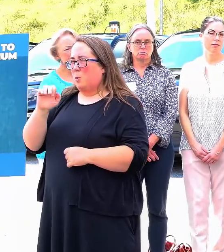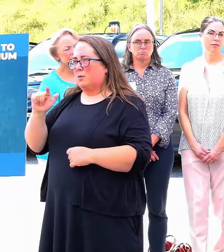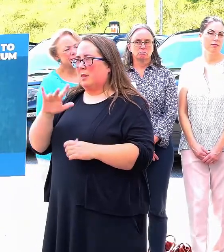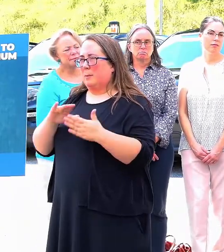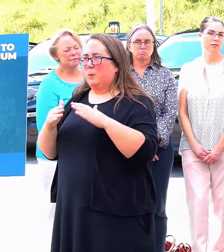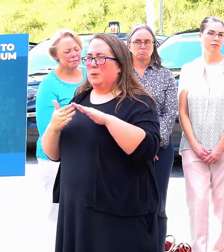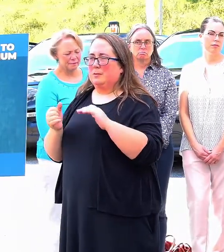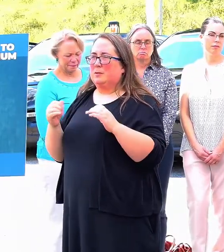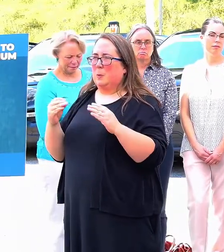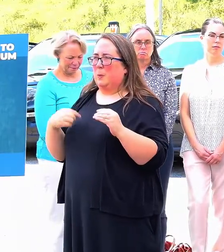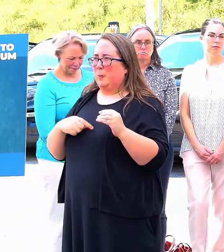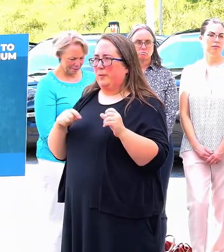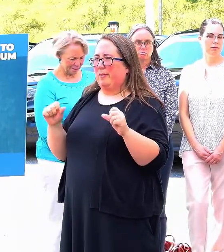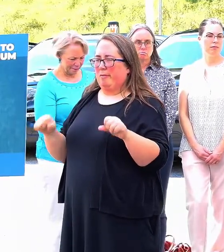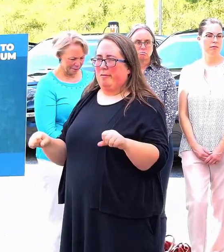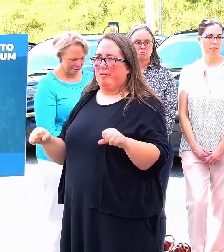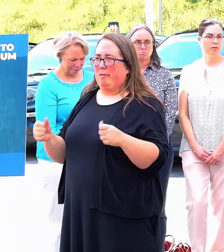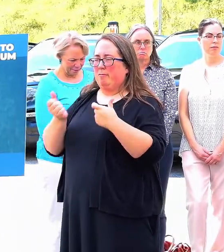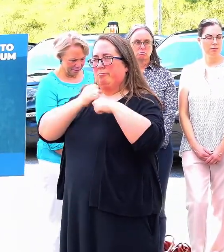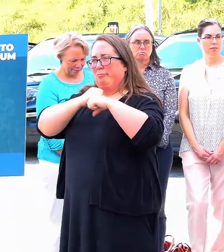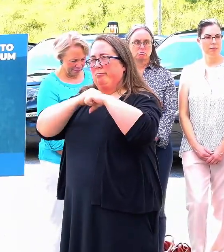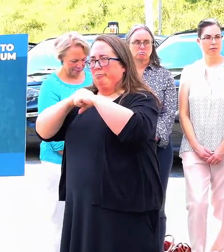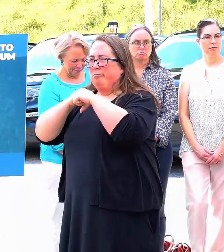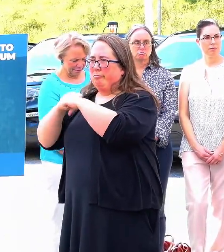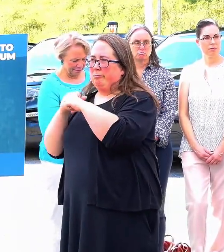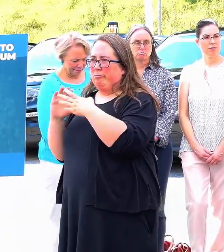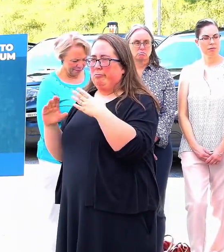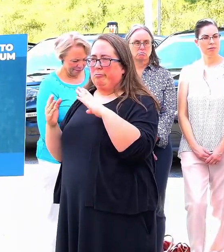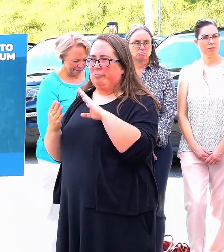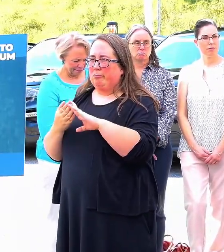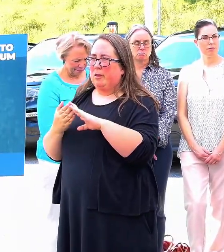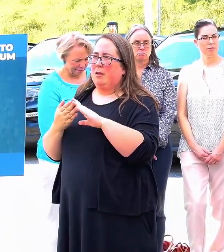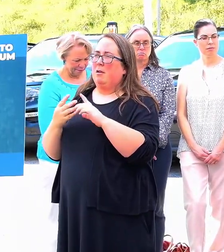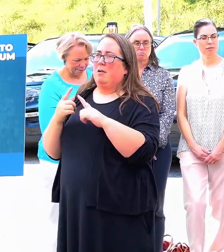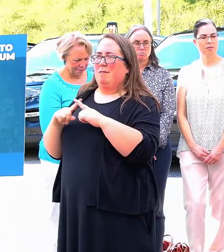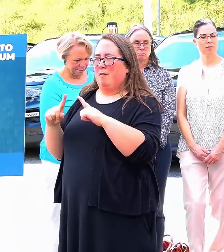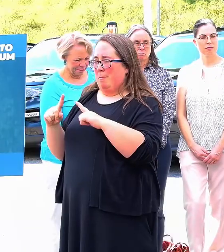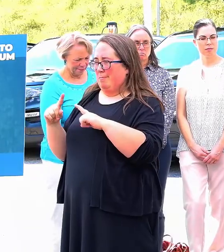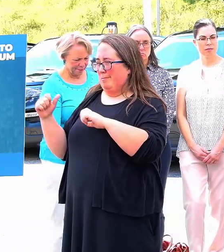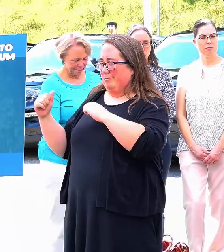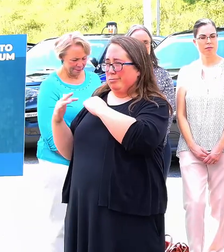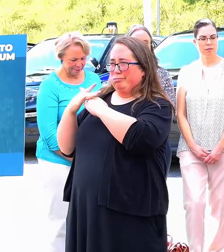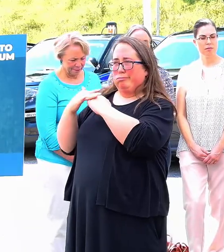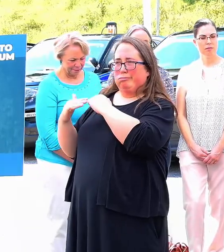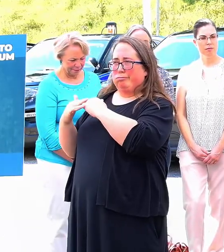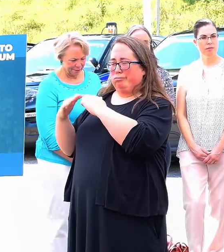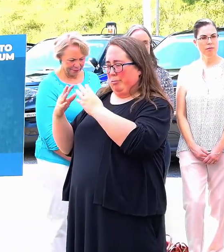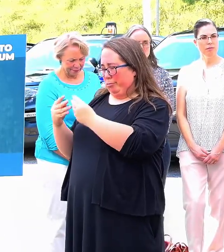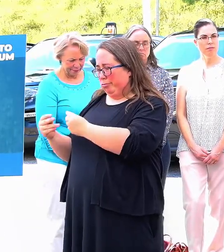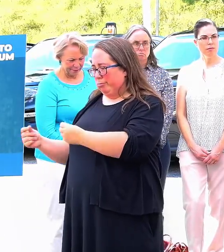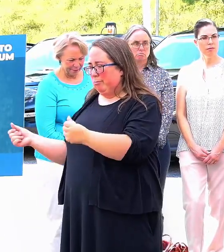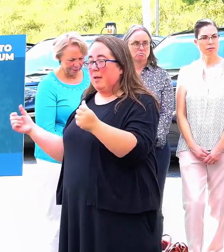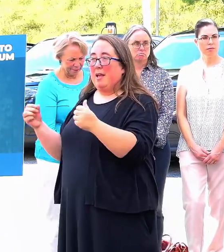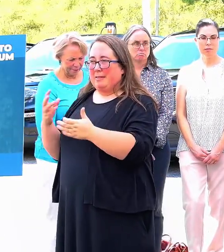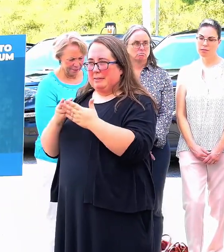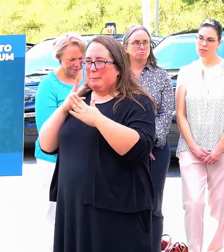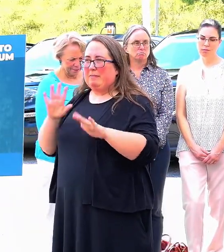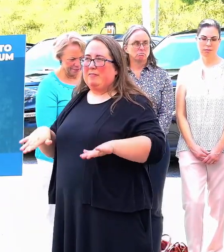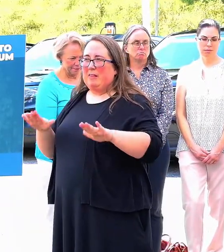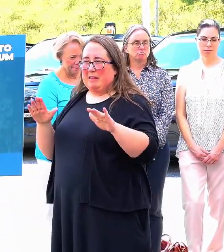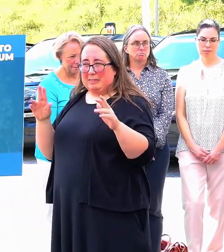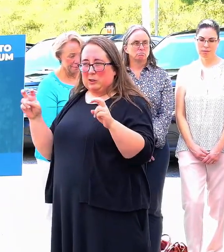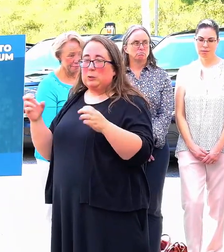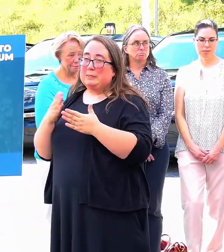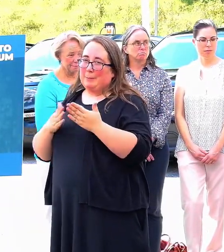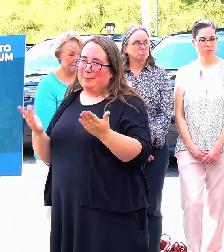communities so that we can protect our communities from shoreline erosion and from flooding. You have some flooding issues here in Howard